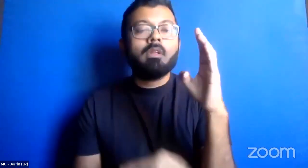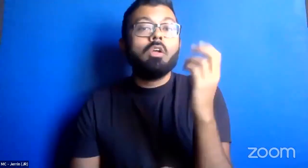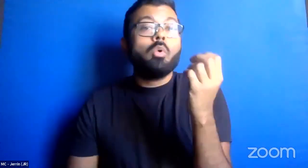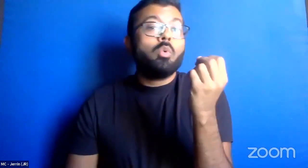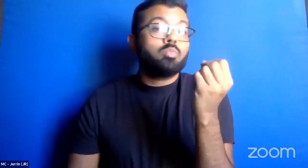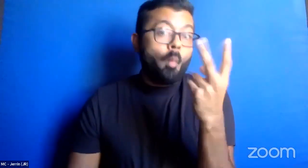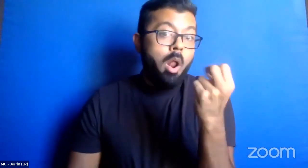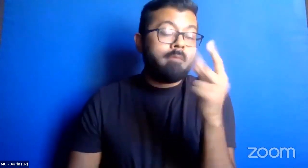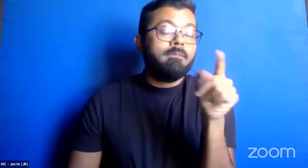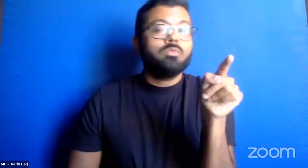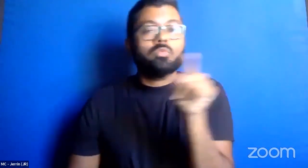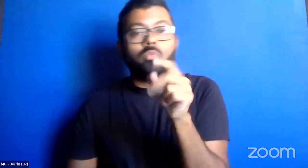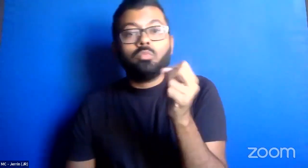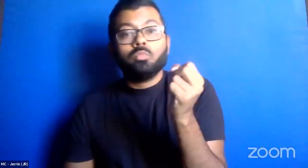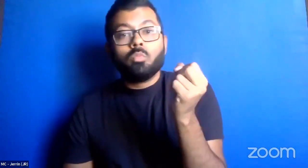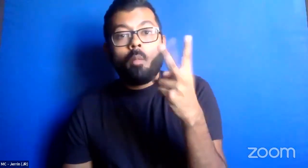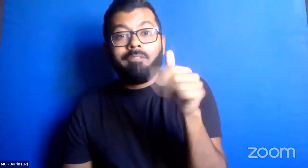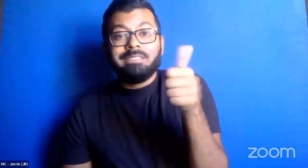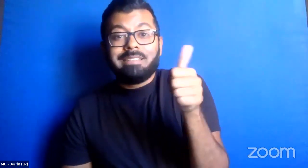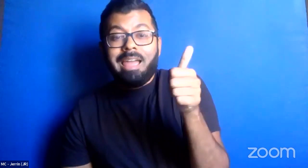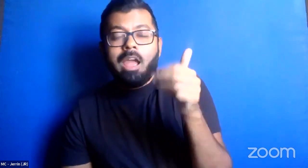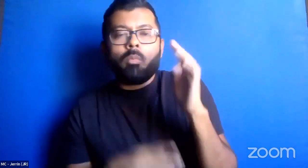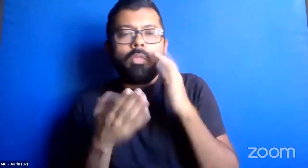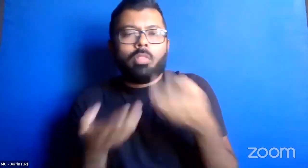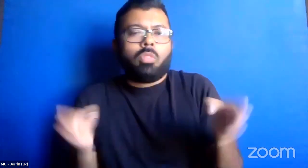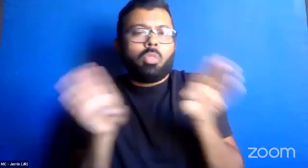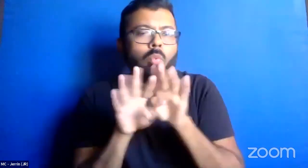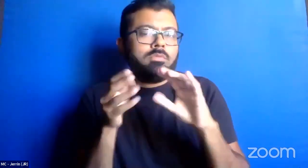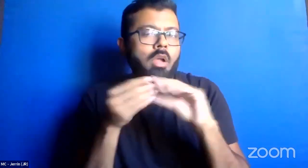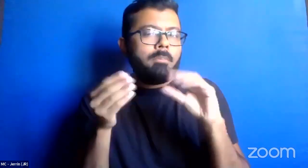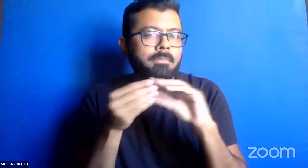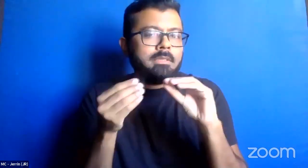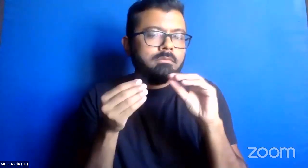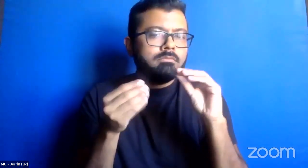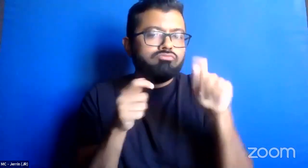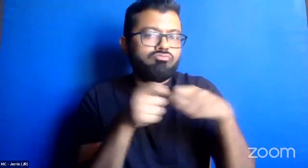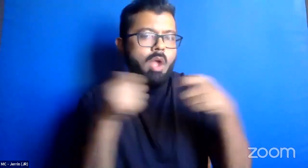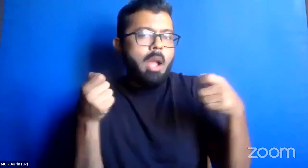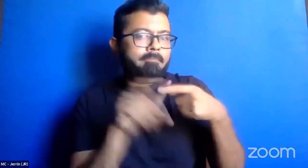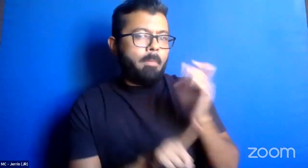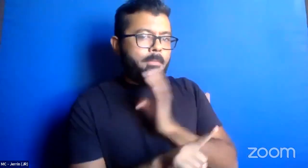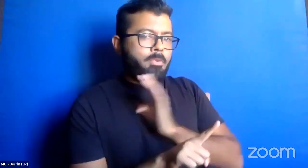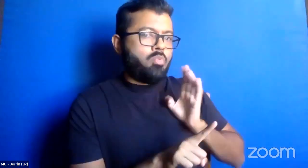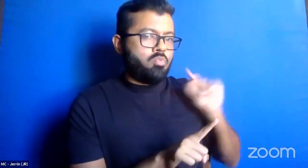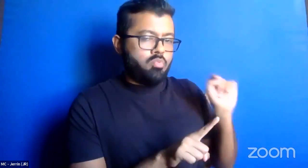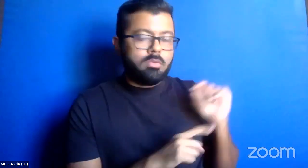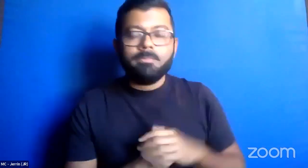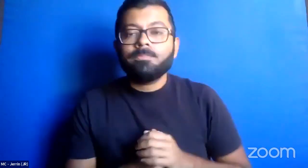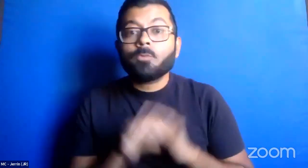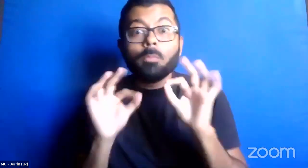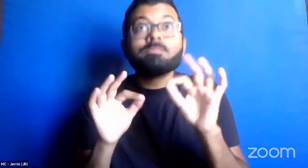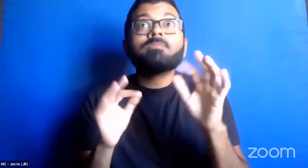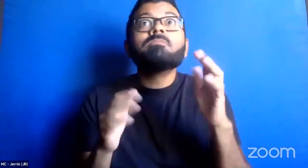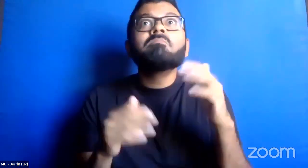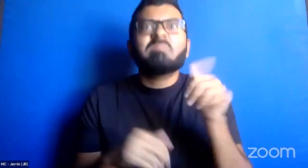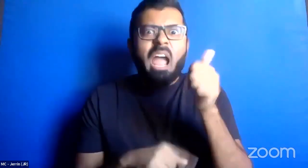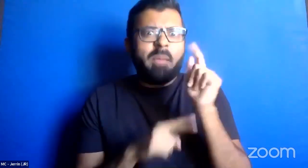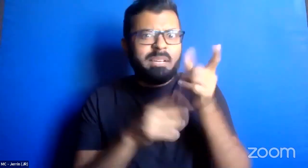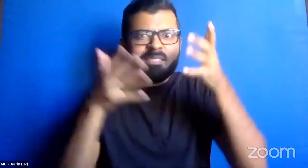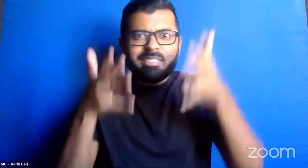noon, since we started a little bit late, and 12 to 12:10 will be our closing and wrap up. So